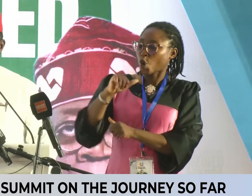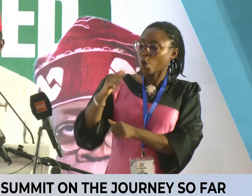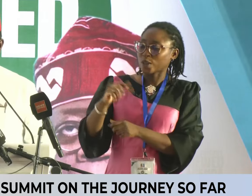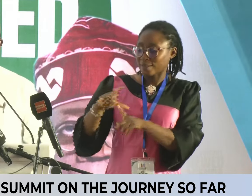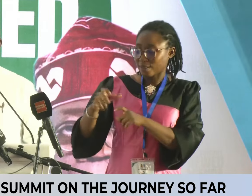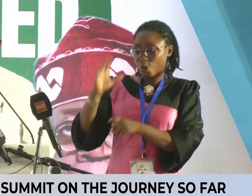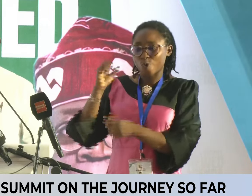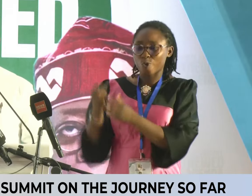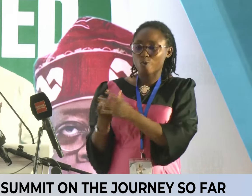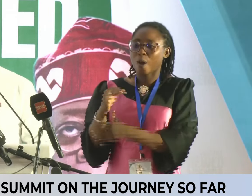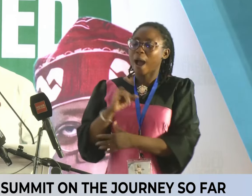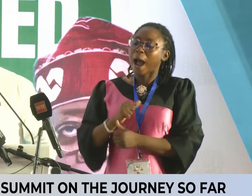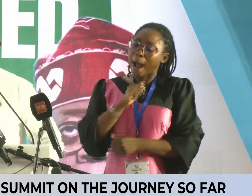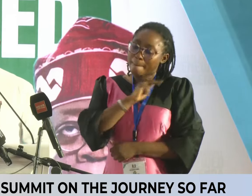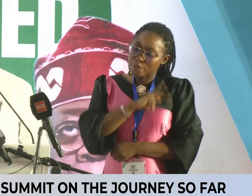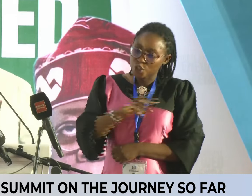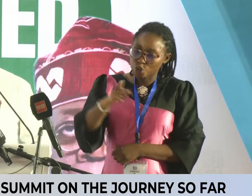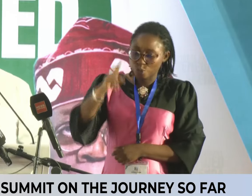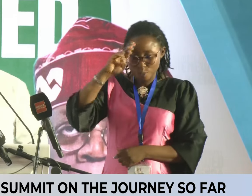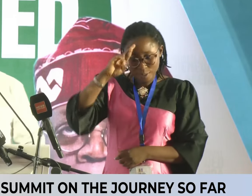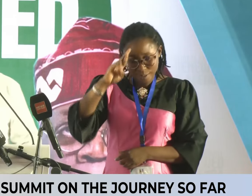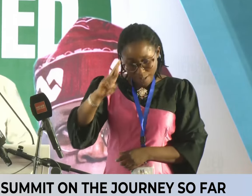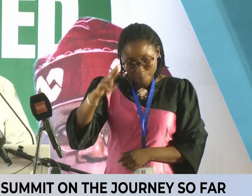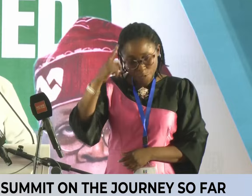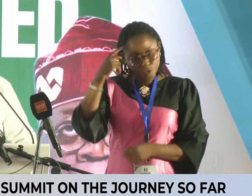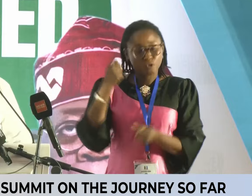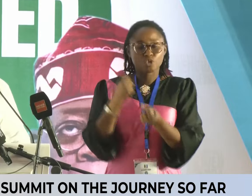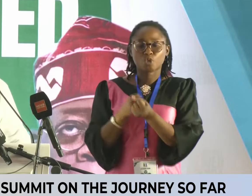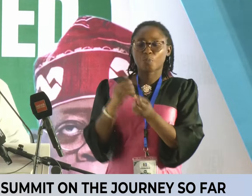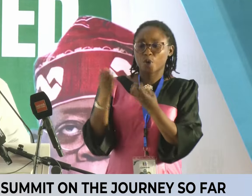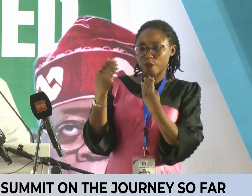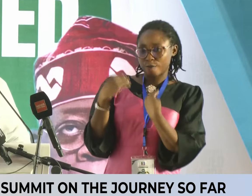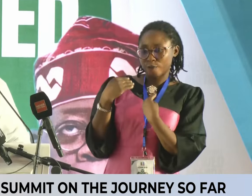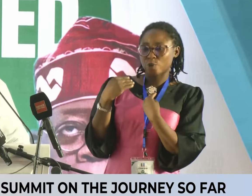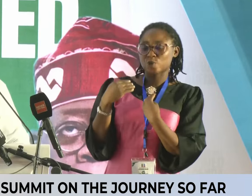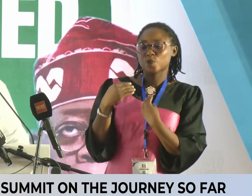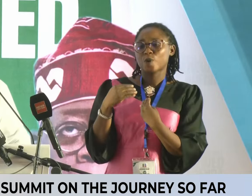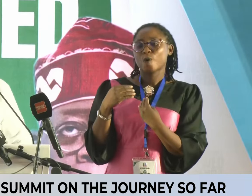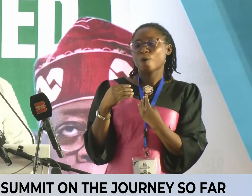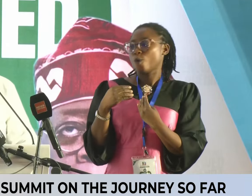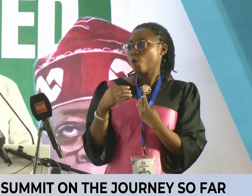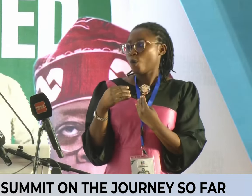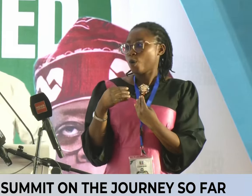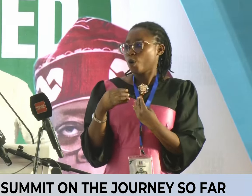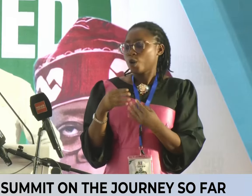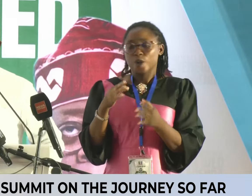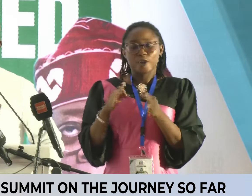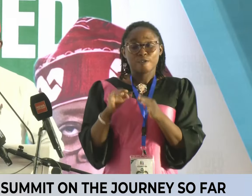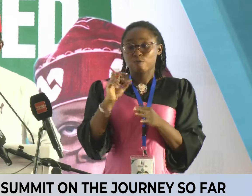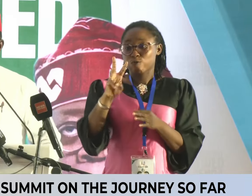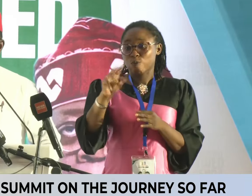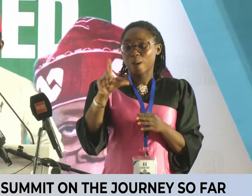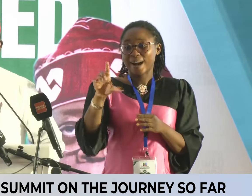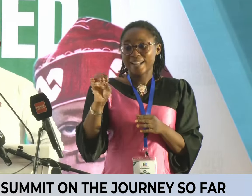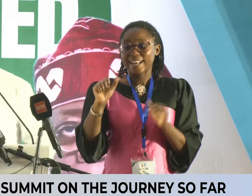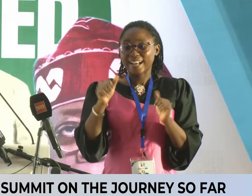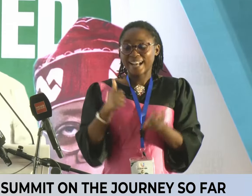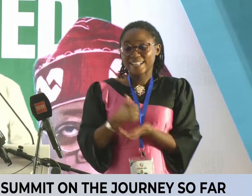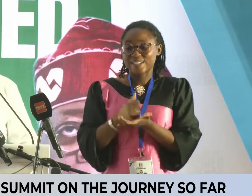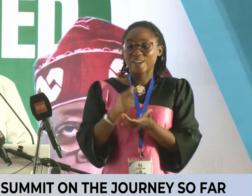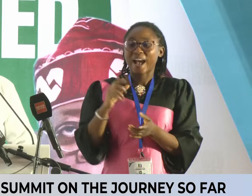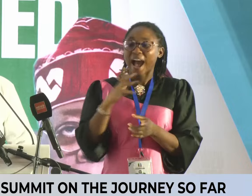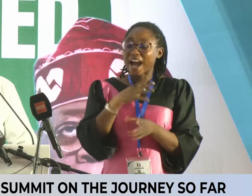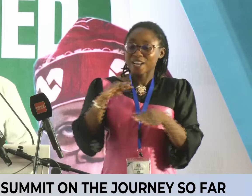grow from. I commend you, sir, for the support you've given to us. If Wale can assist us and give us more